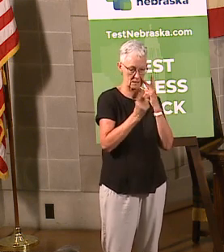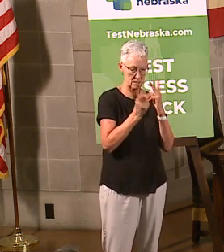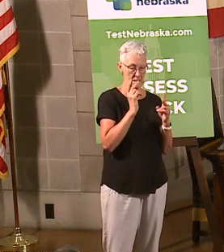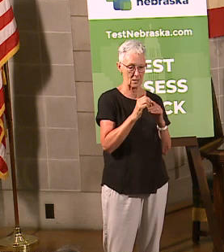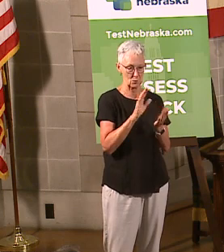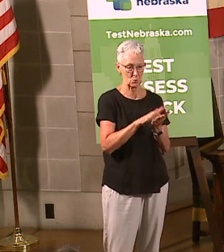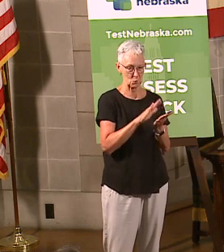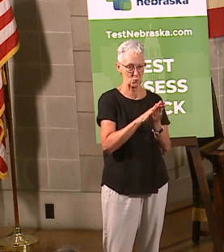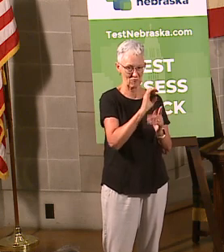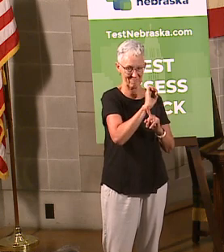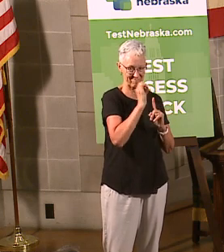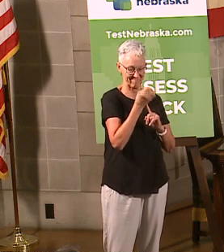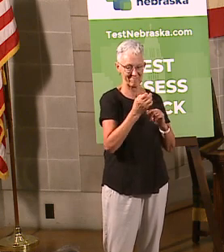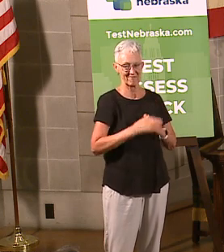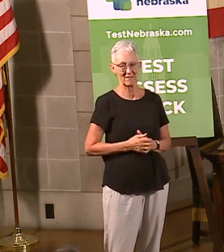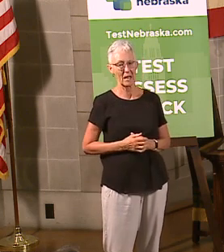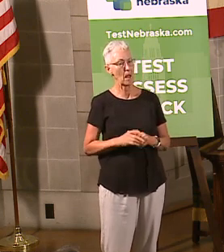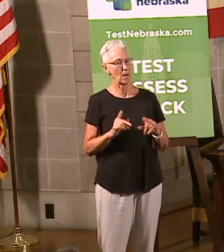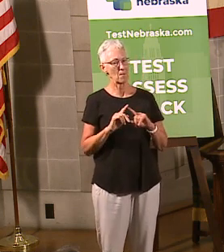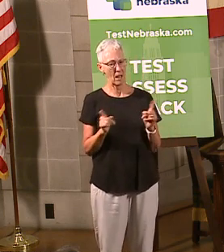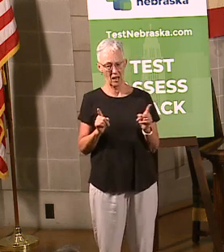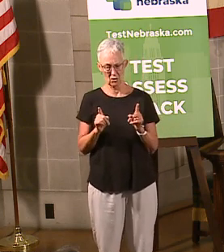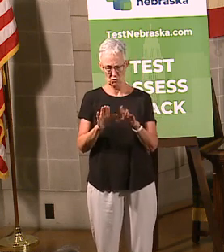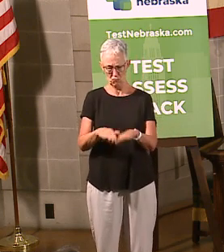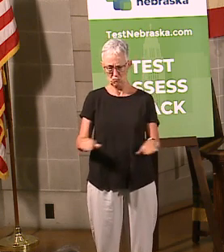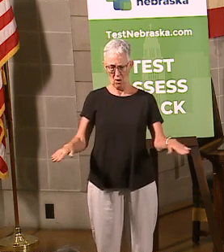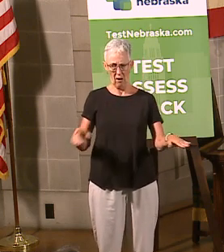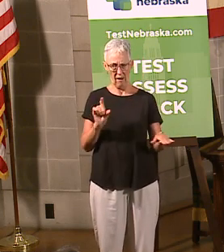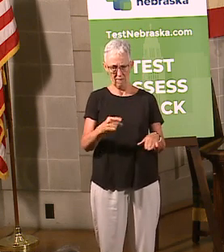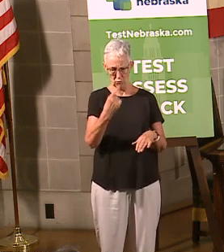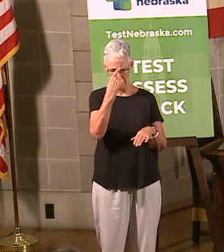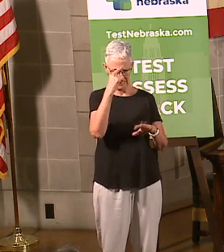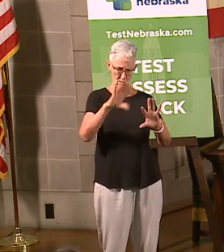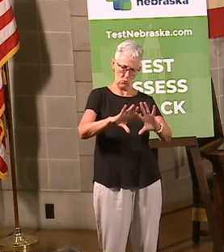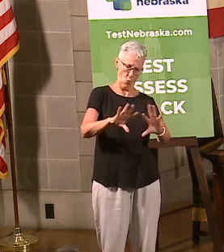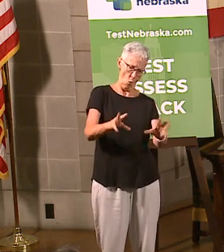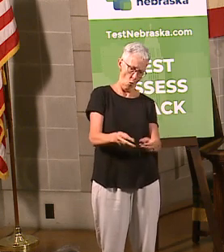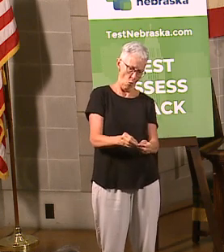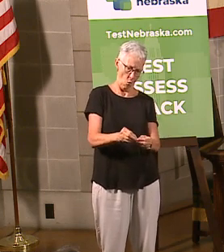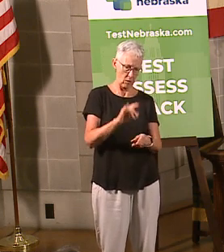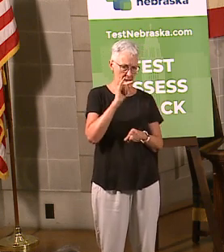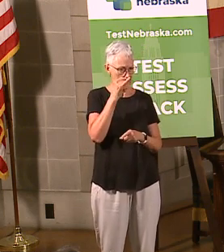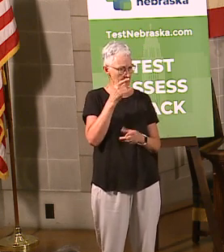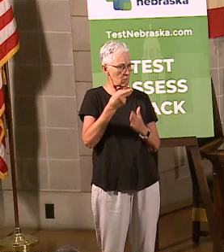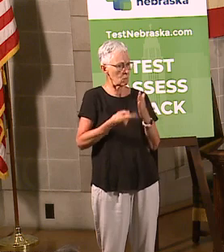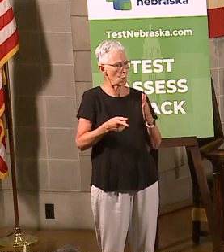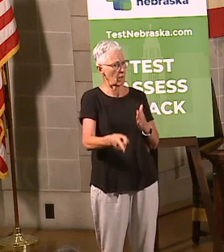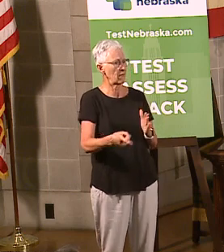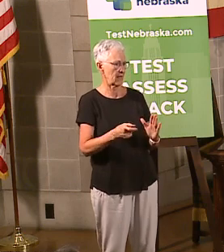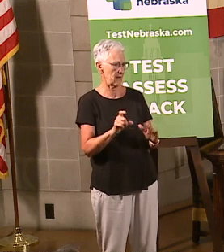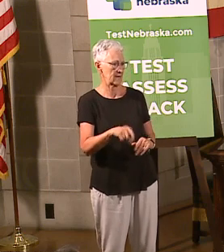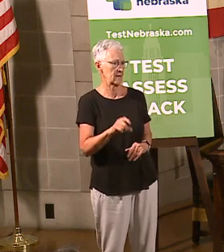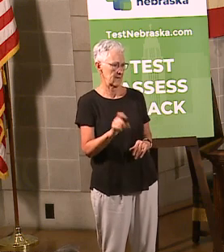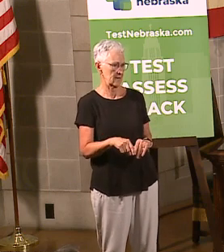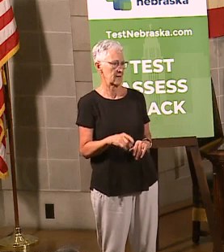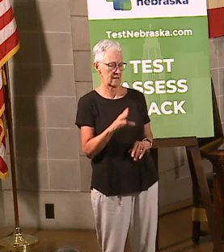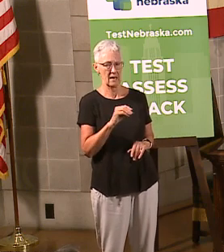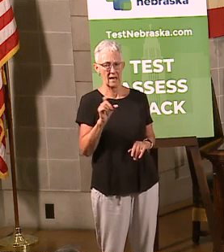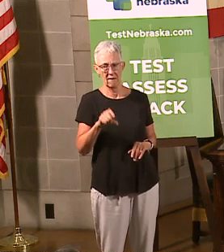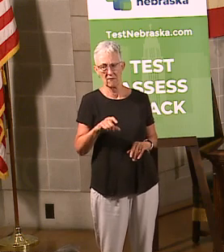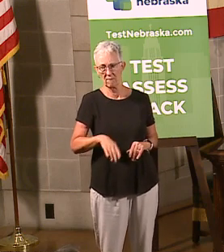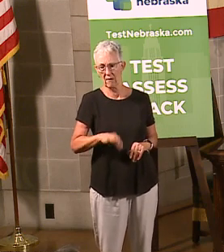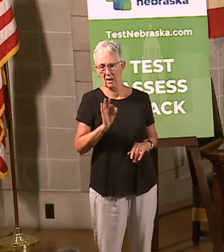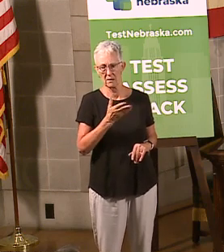really that whole child need that we think is so important in schools, and finding this balance and doing this work as we continue is